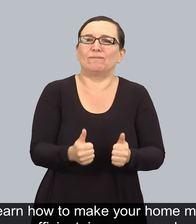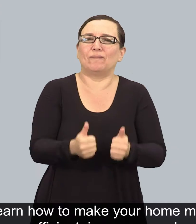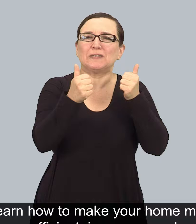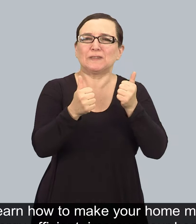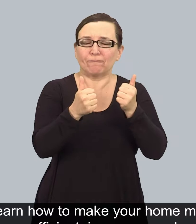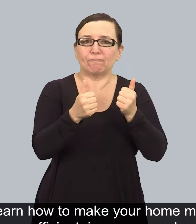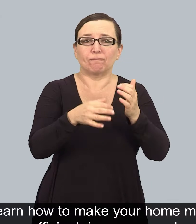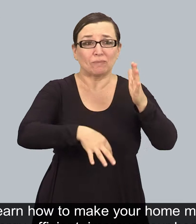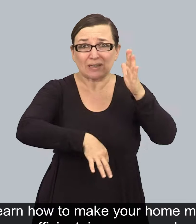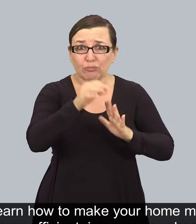Improve your heating.